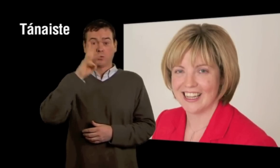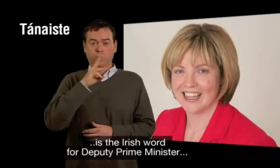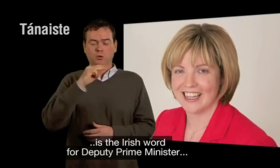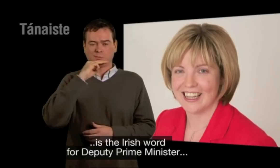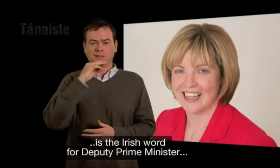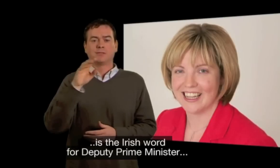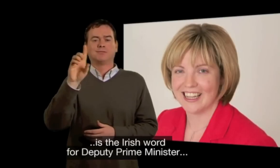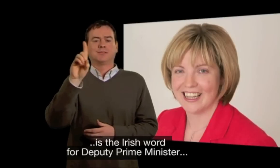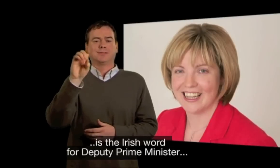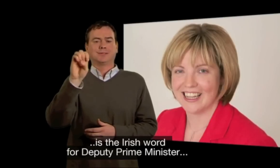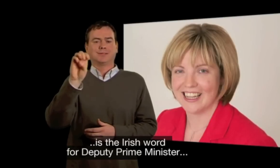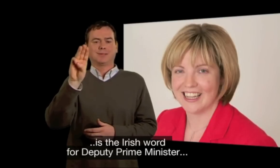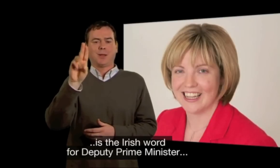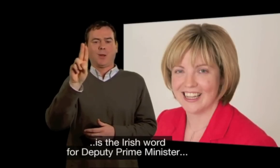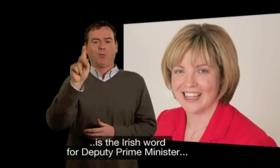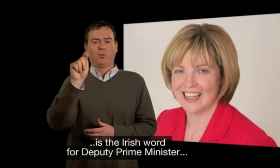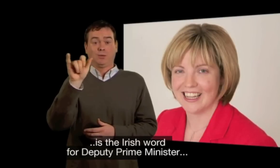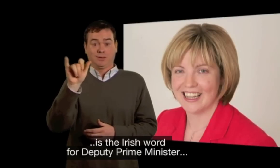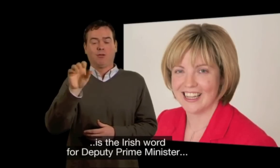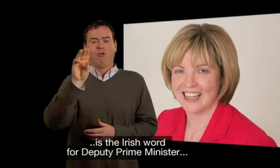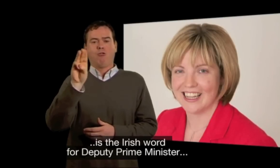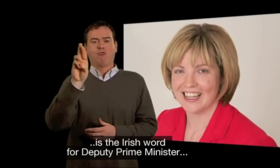is the Irish word for Deputy Prime Minister,